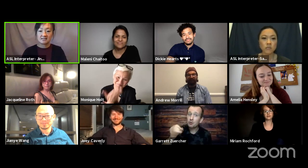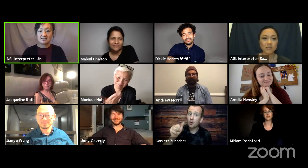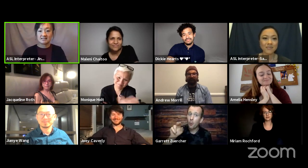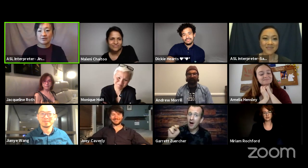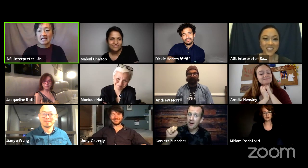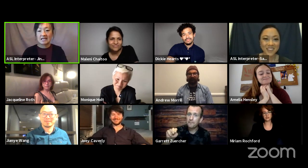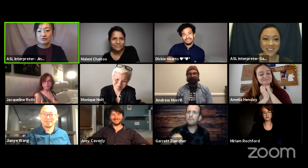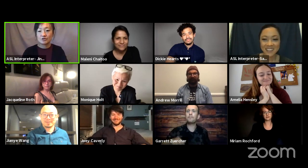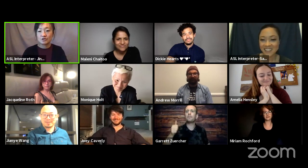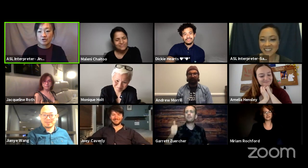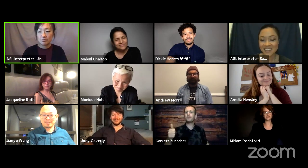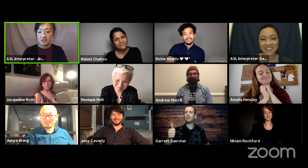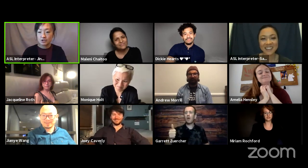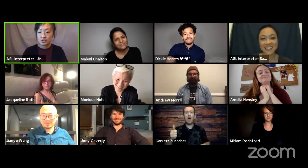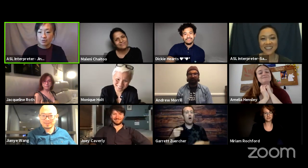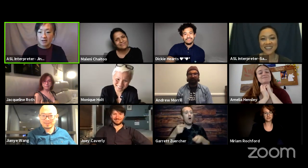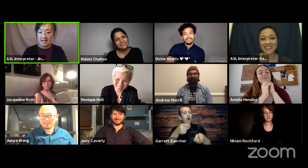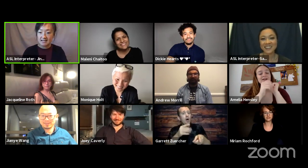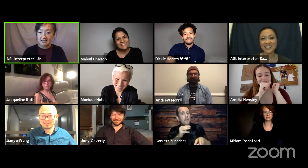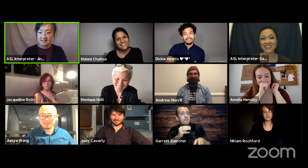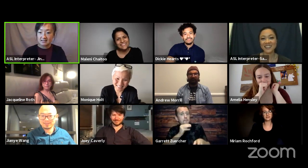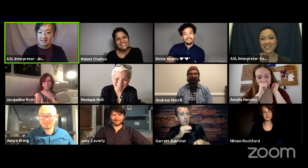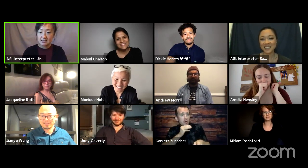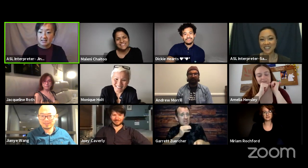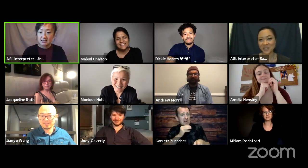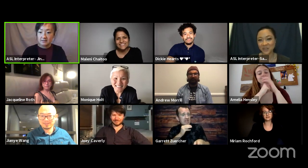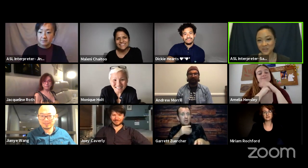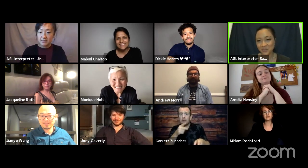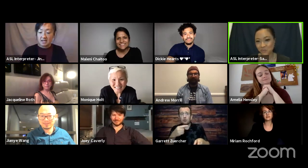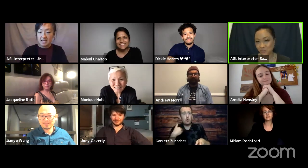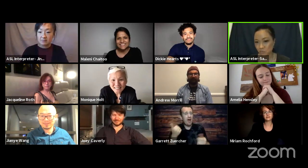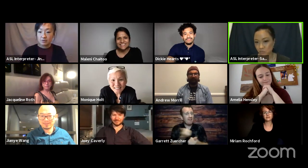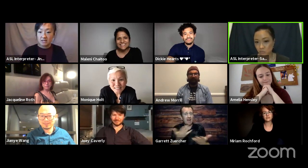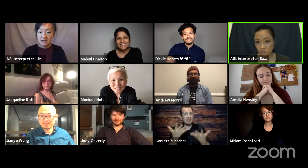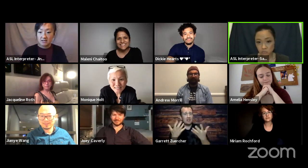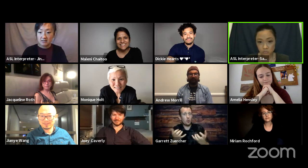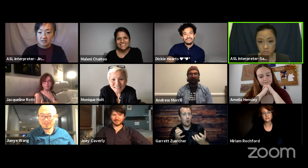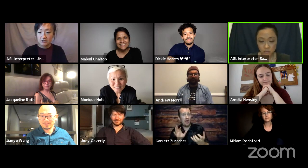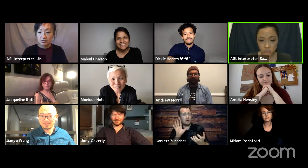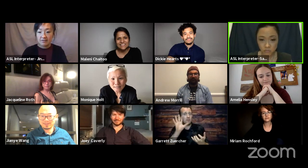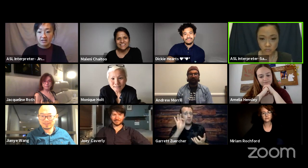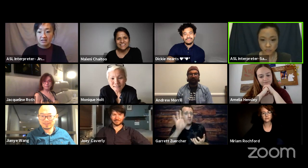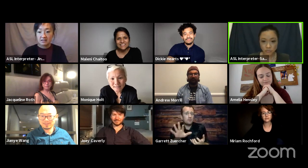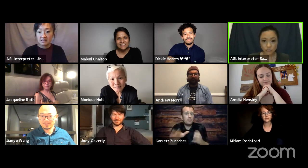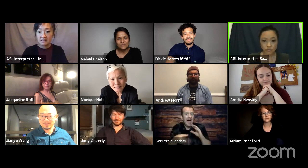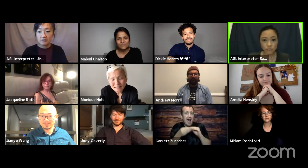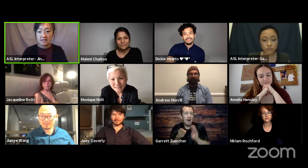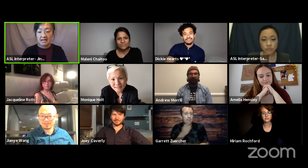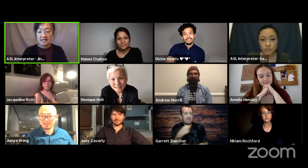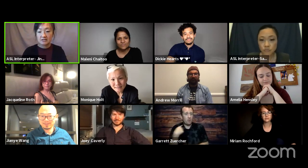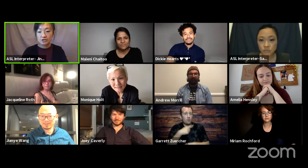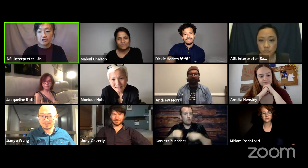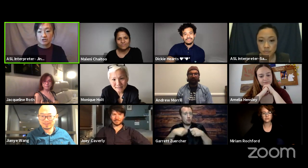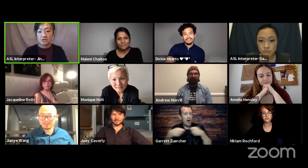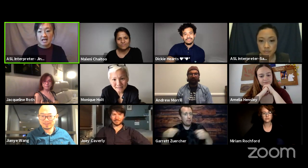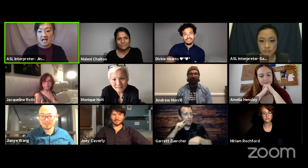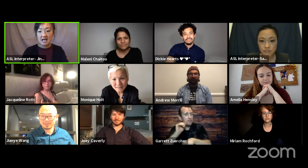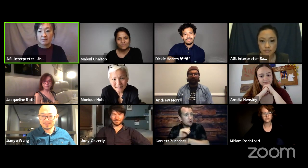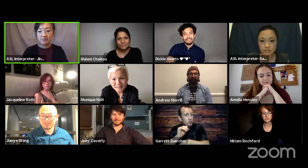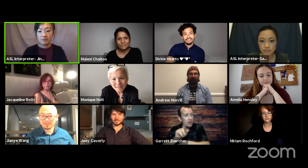So thank you so much, Joanne. Thank you. And Monique, do you have anything that you would like to add before we